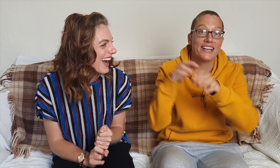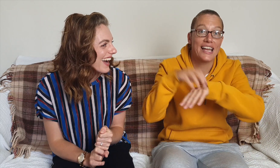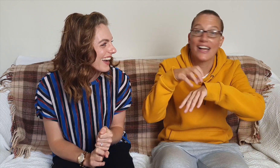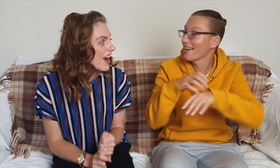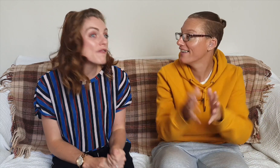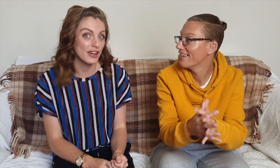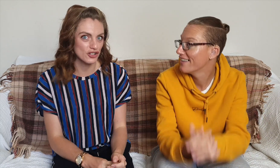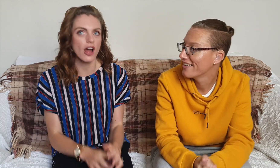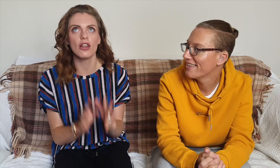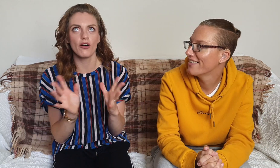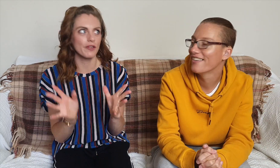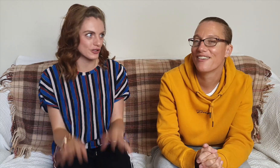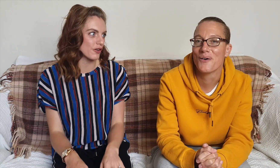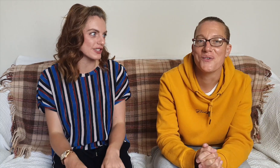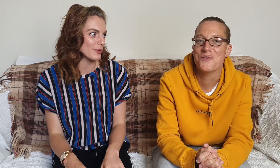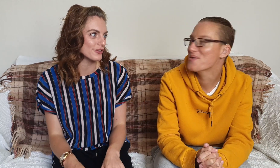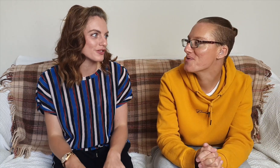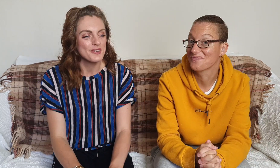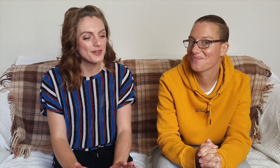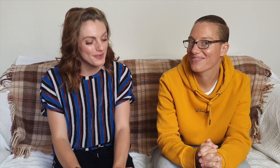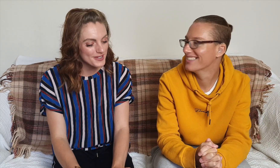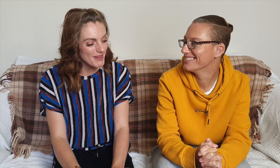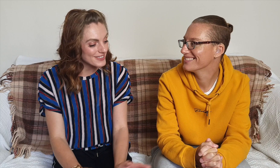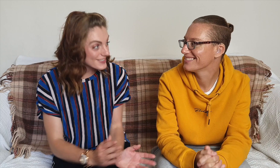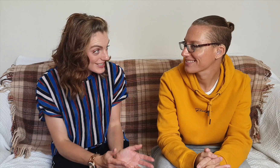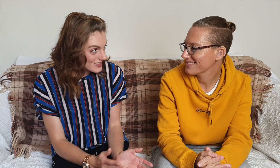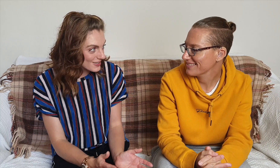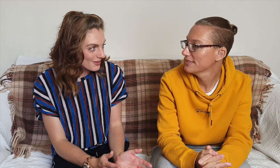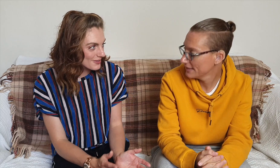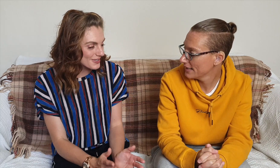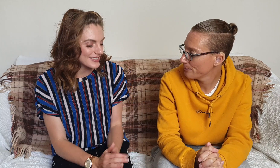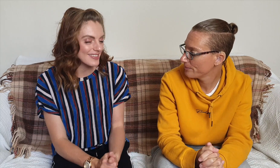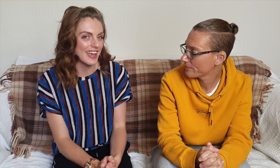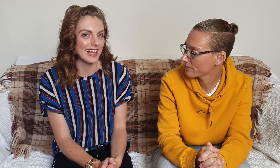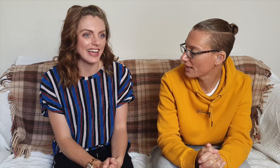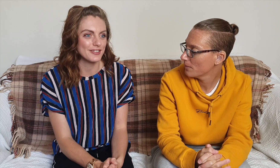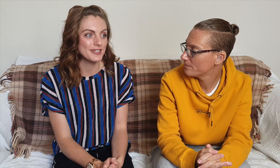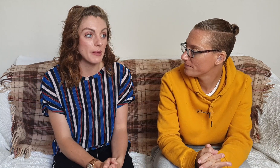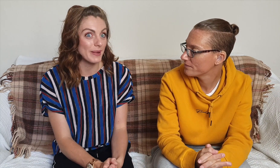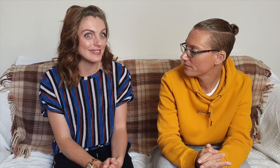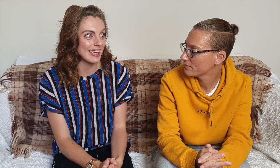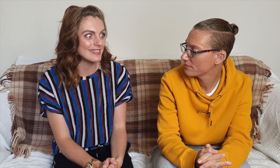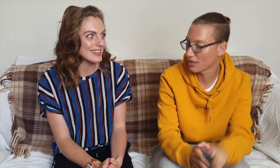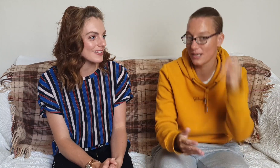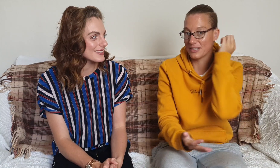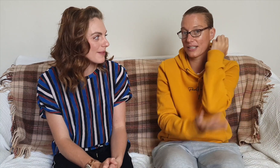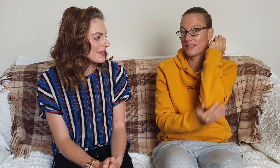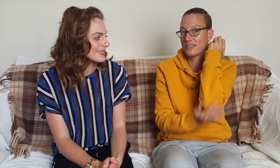cake. I love Victoria sponge. So would you mind just teaching us what you just did there, Kellyanne? Yep. You did biscuits. How do you sign